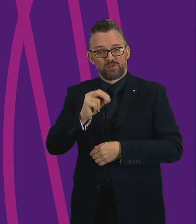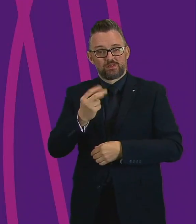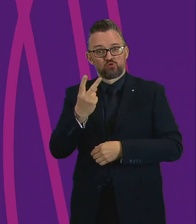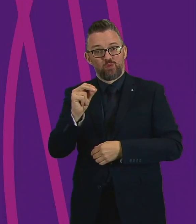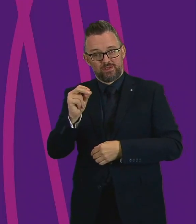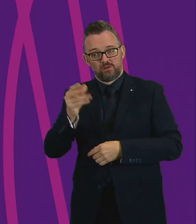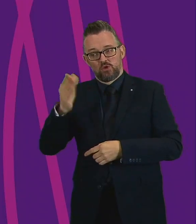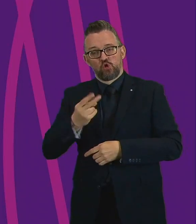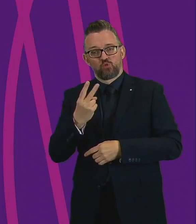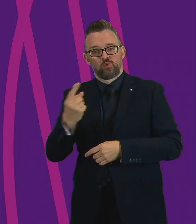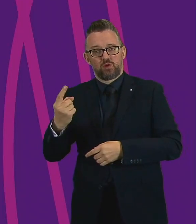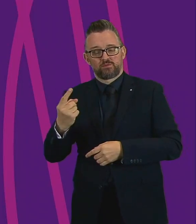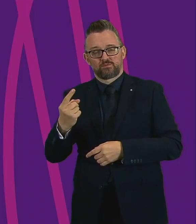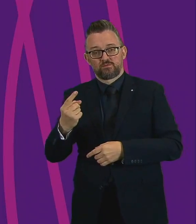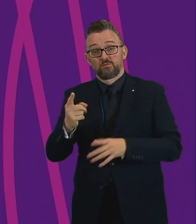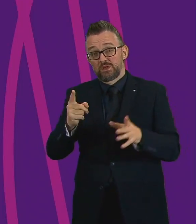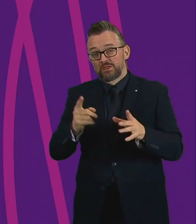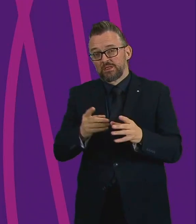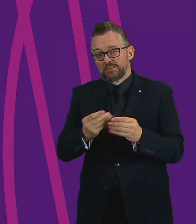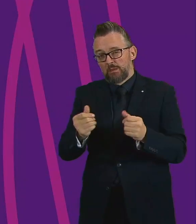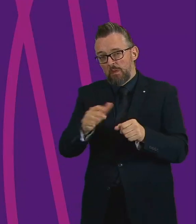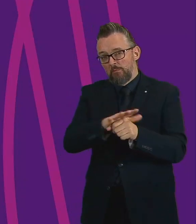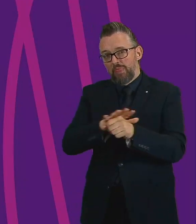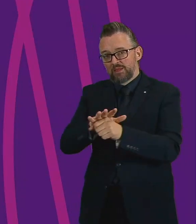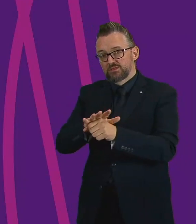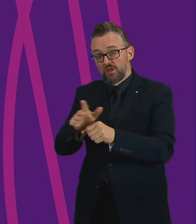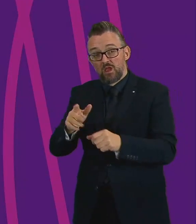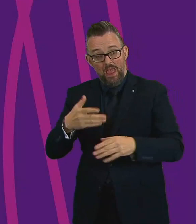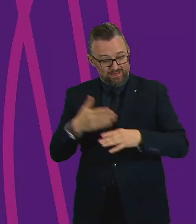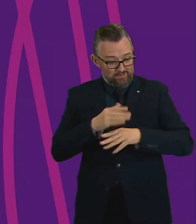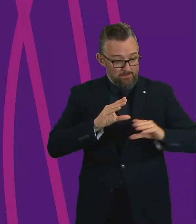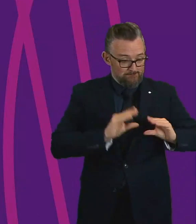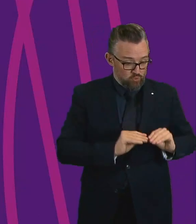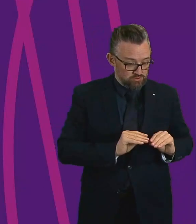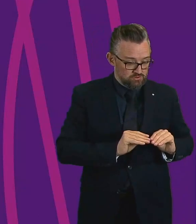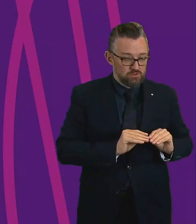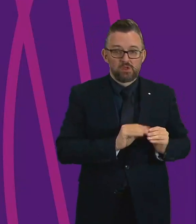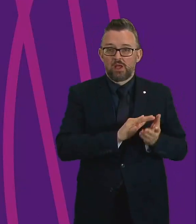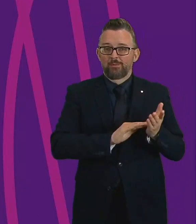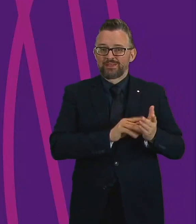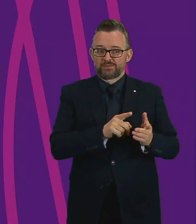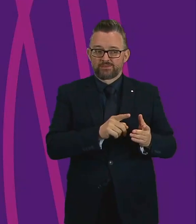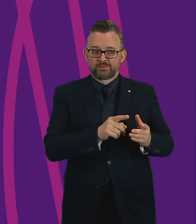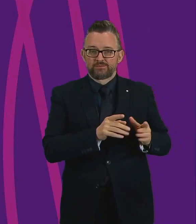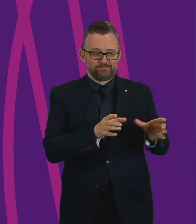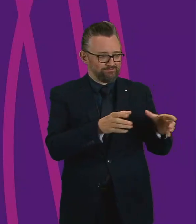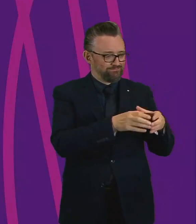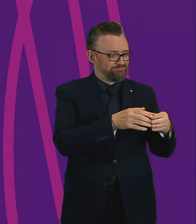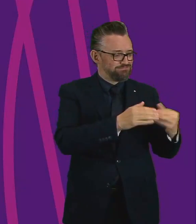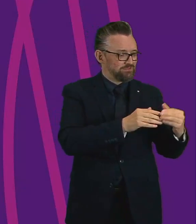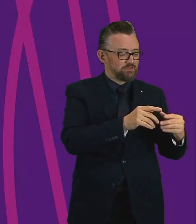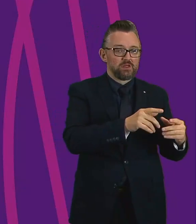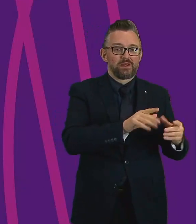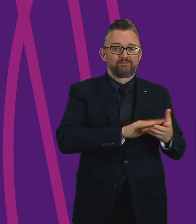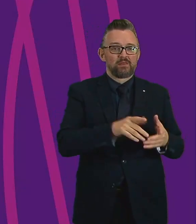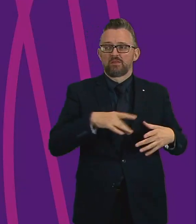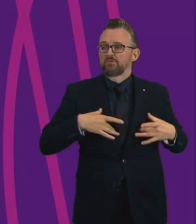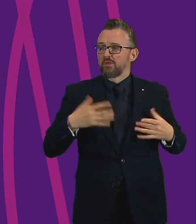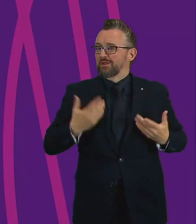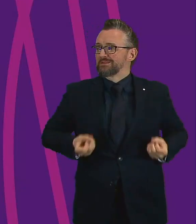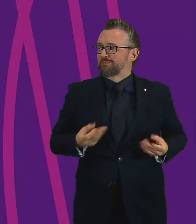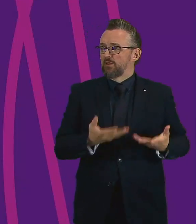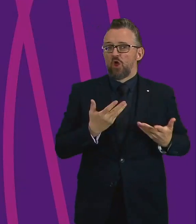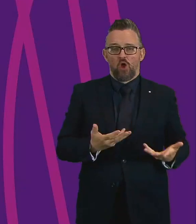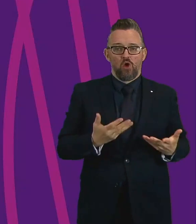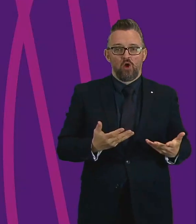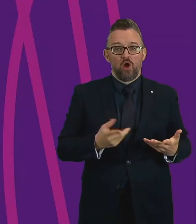2020-2021. However, in some cases, paused or delayed activity has meant that portfolios now anticipate underspends. And on that